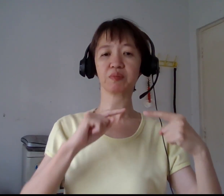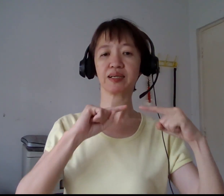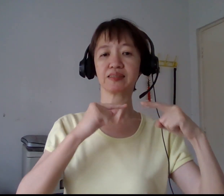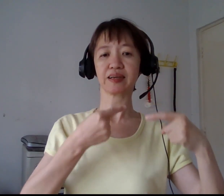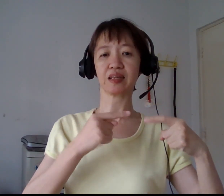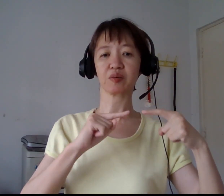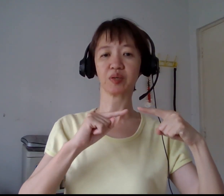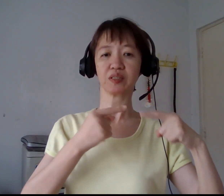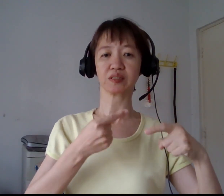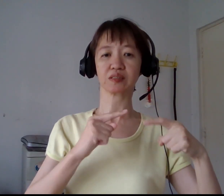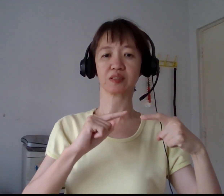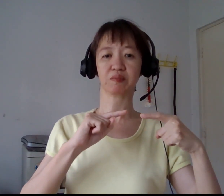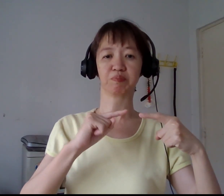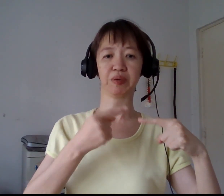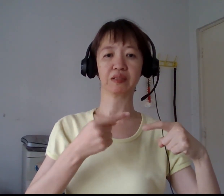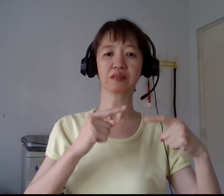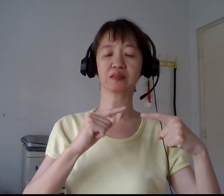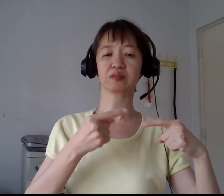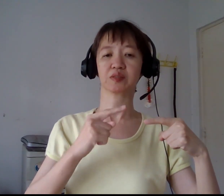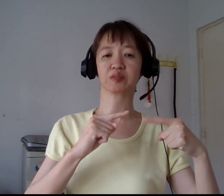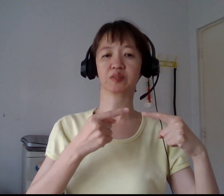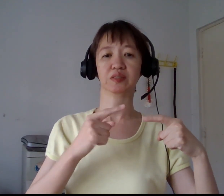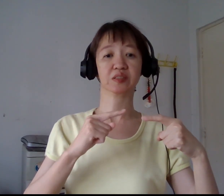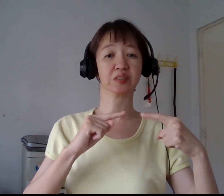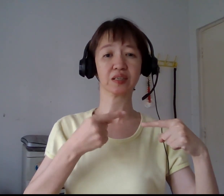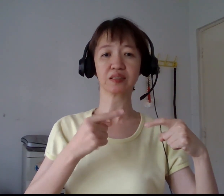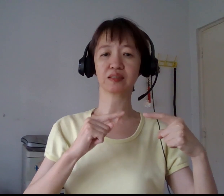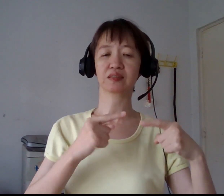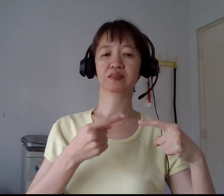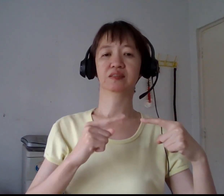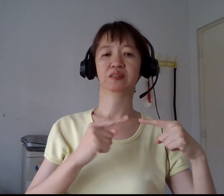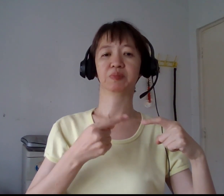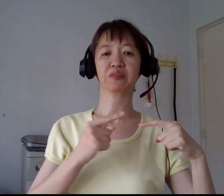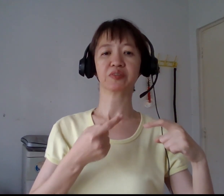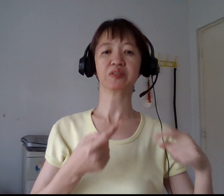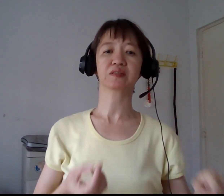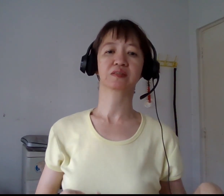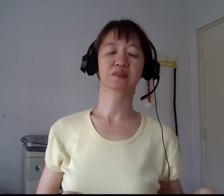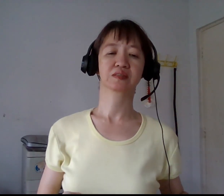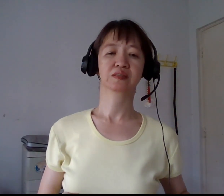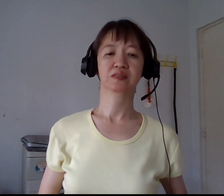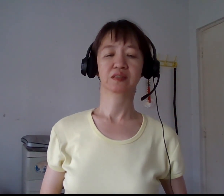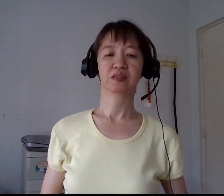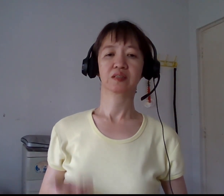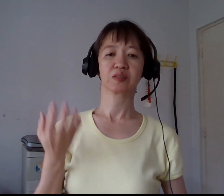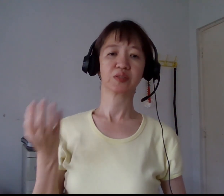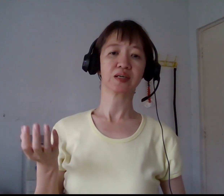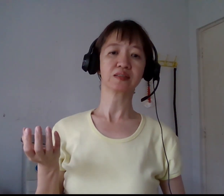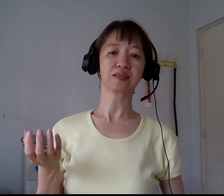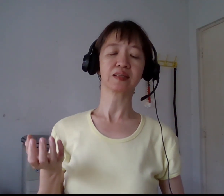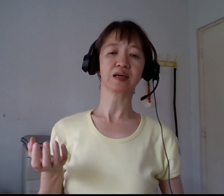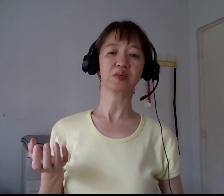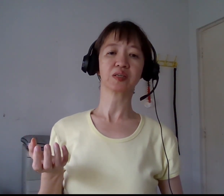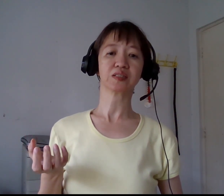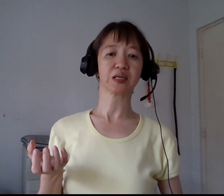American Sign Language, pain, or it's hurting, it's painful. Korean Sign Language,